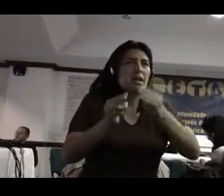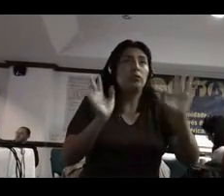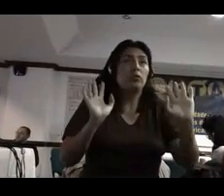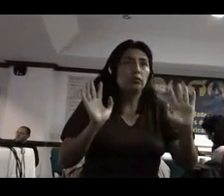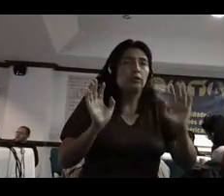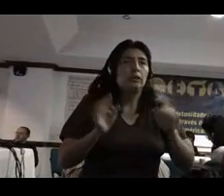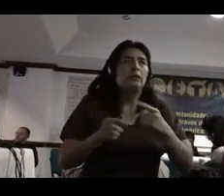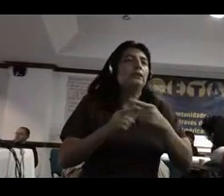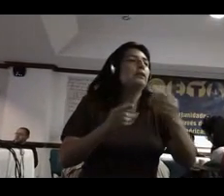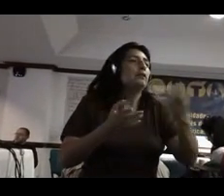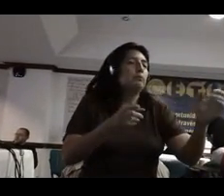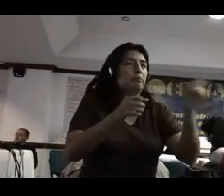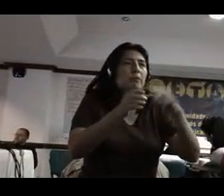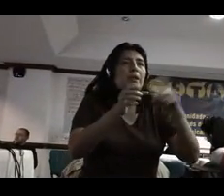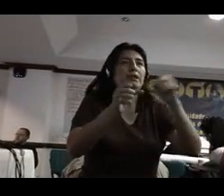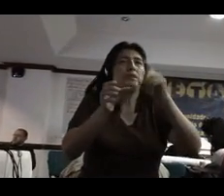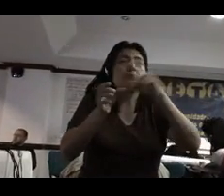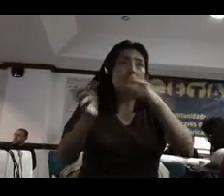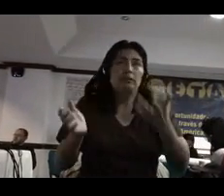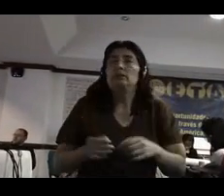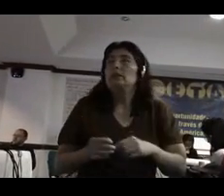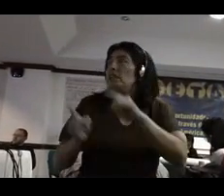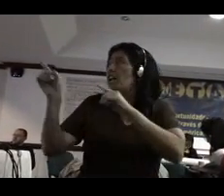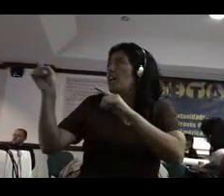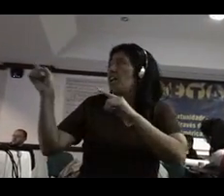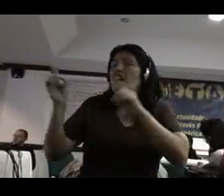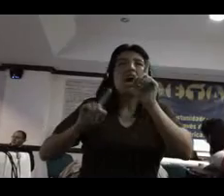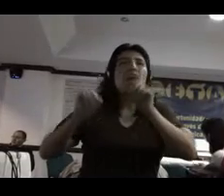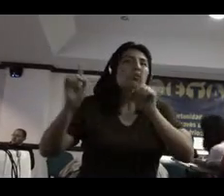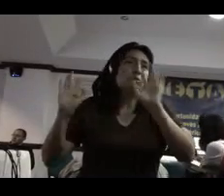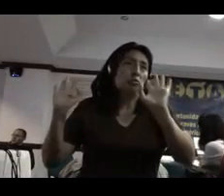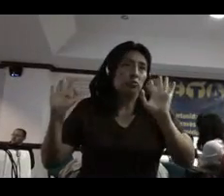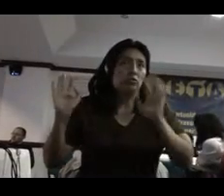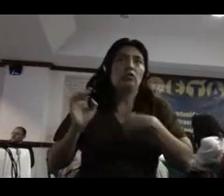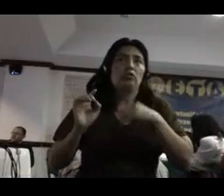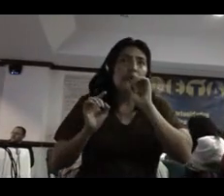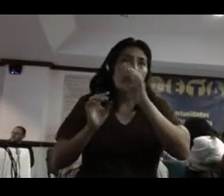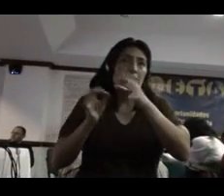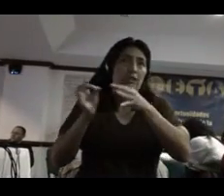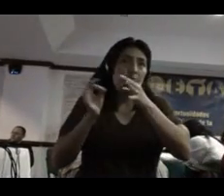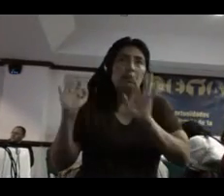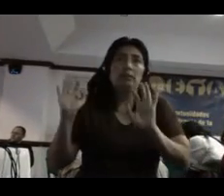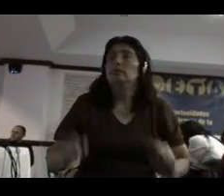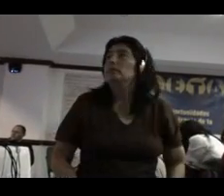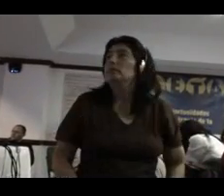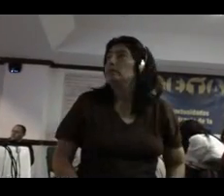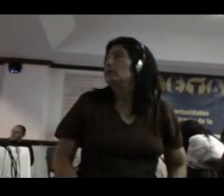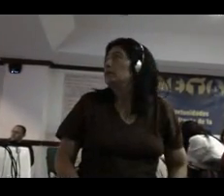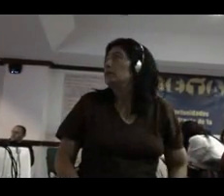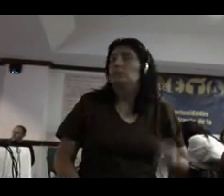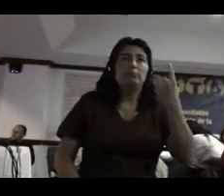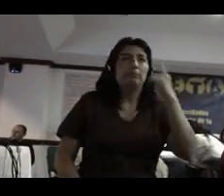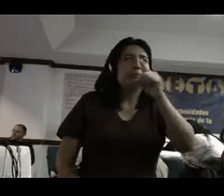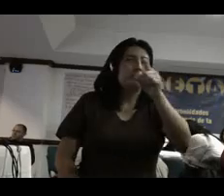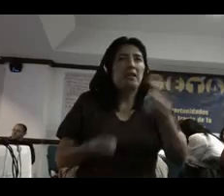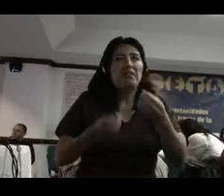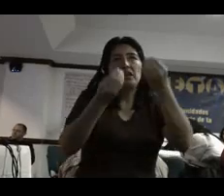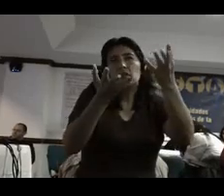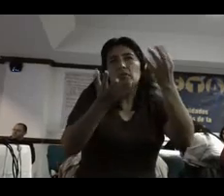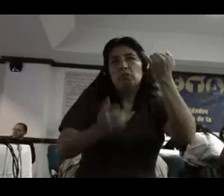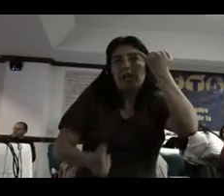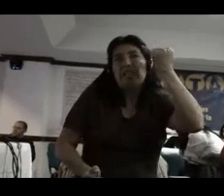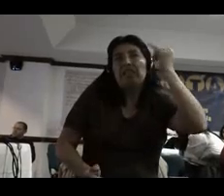So these are some I'm listing. Leaky and I are going to talk about them more in another day, okay? But just to give you some idea of what they look like. And some of you,